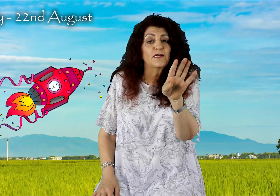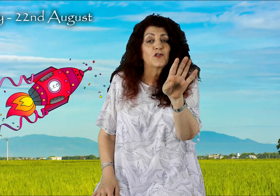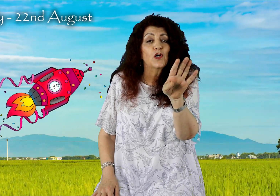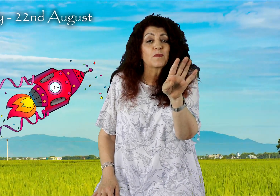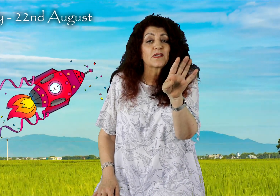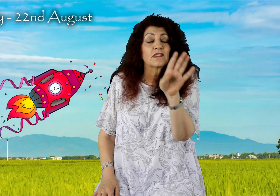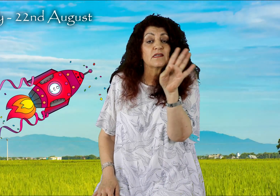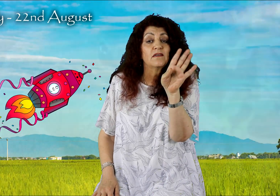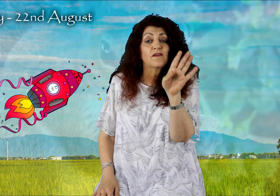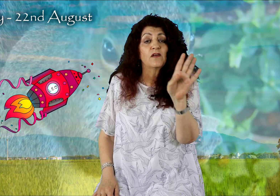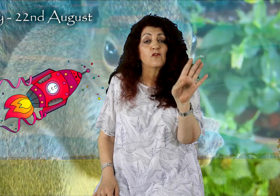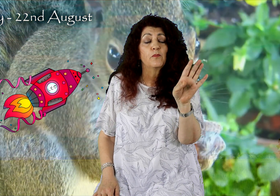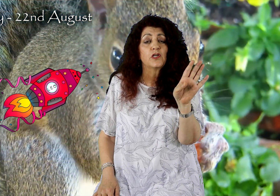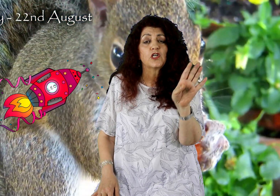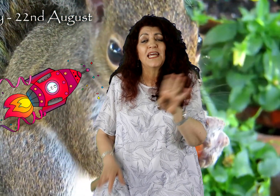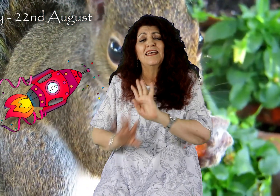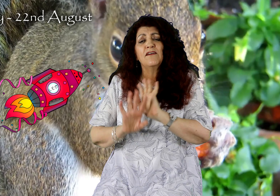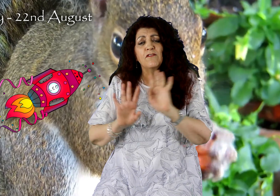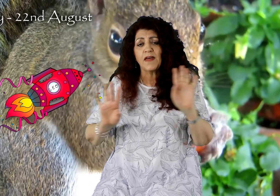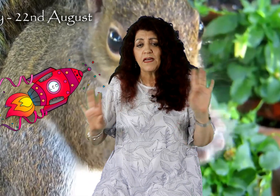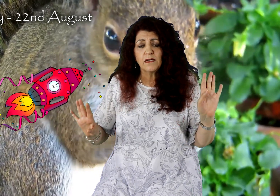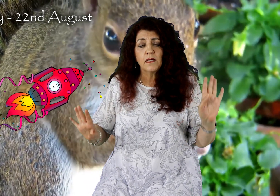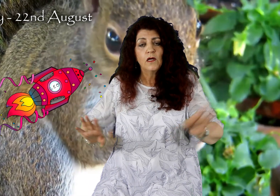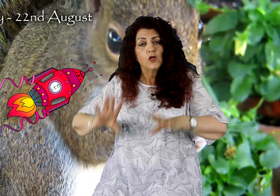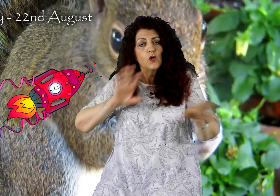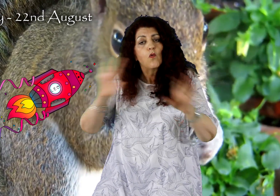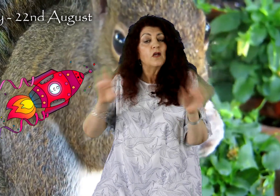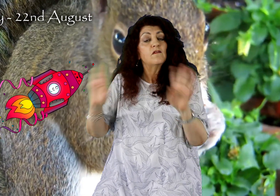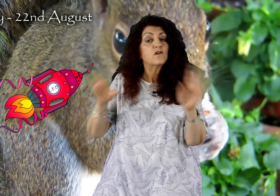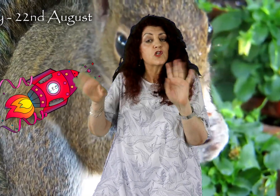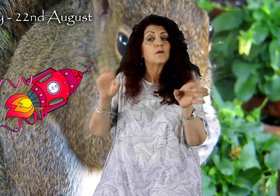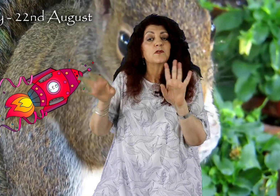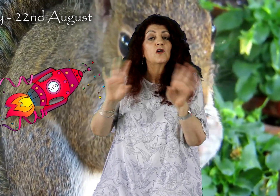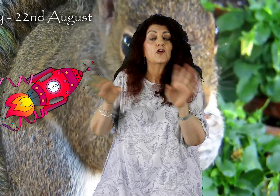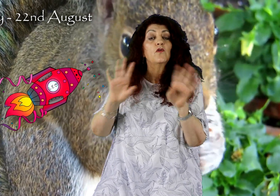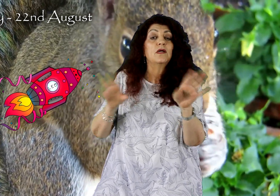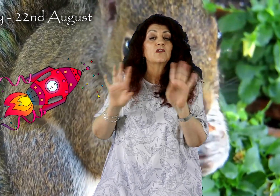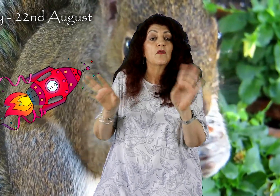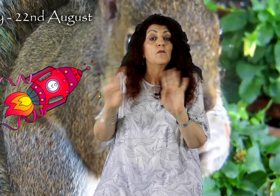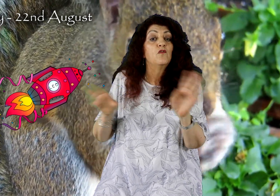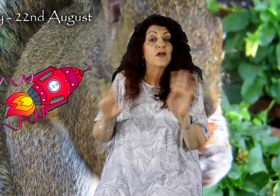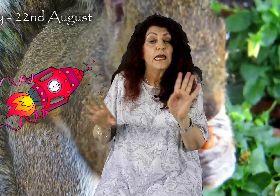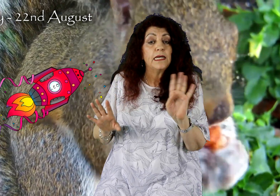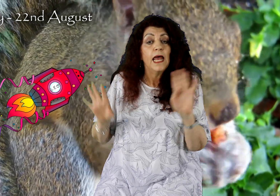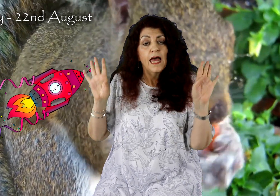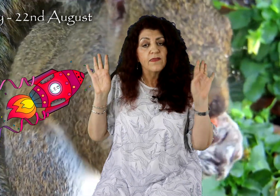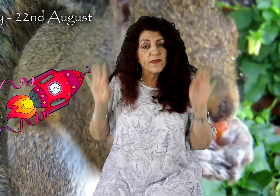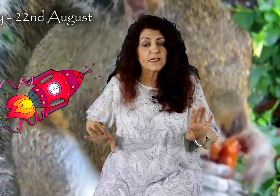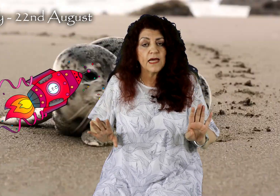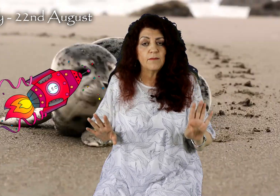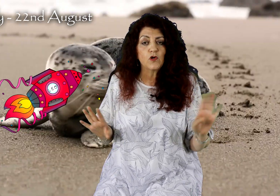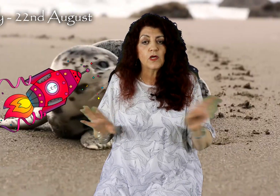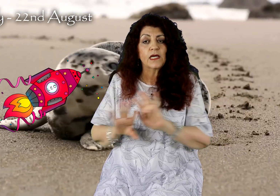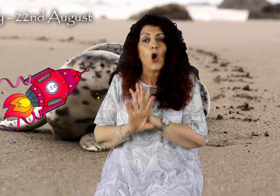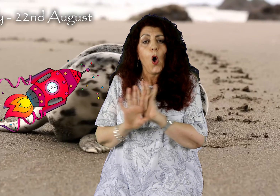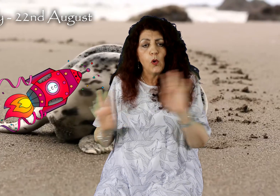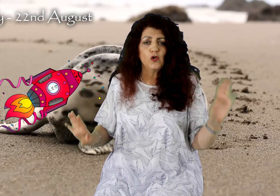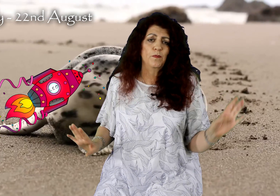dog biscuits and living under a bridge. Enough of that. Your wonderful stop-start career is on the move again, and this time you're looking at a whole new